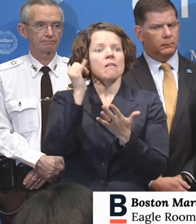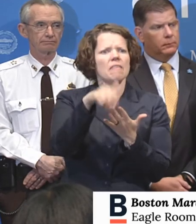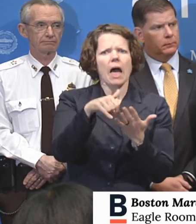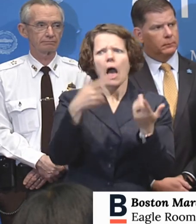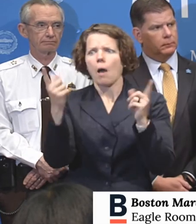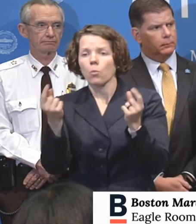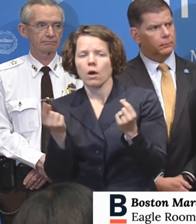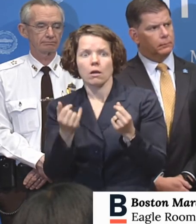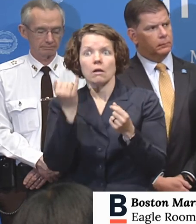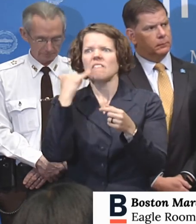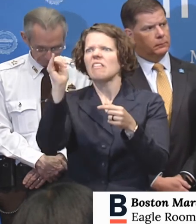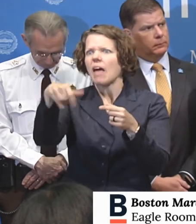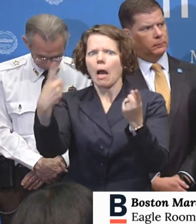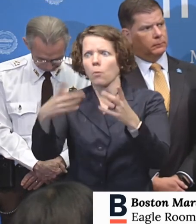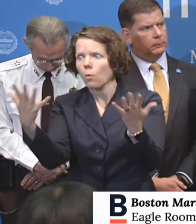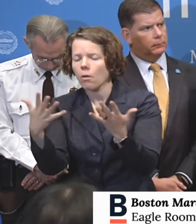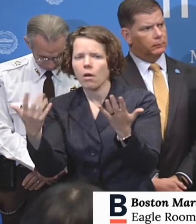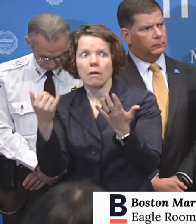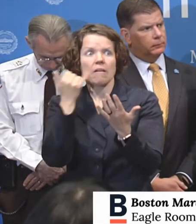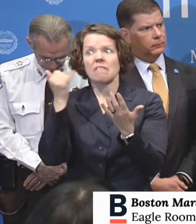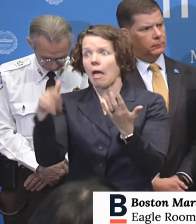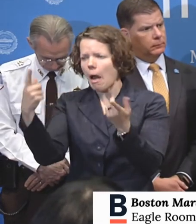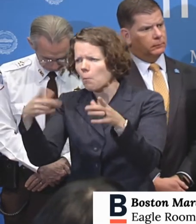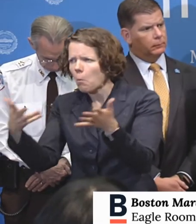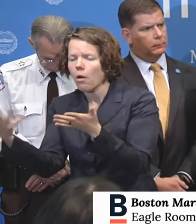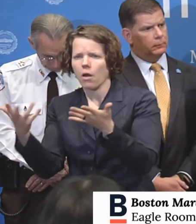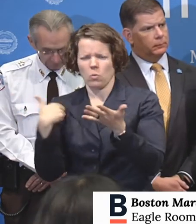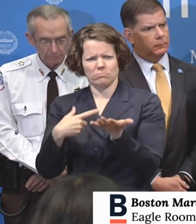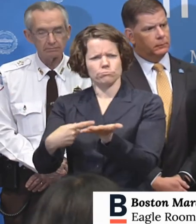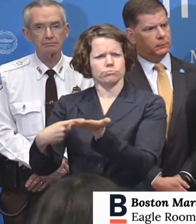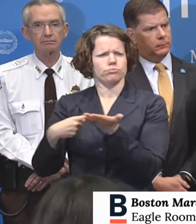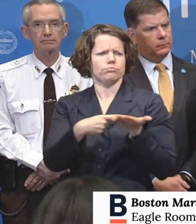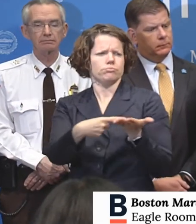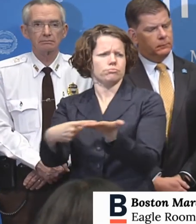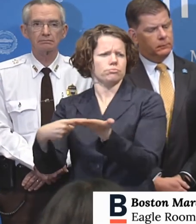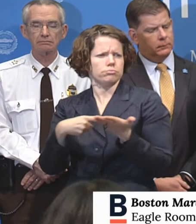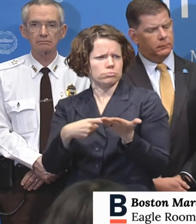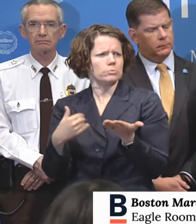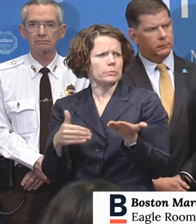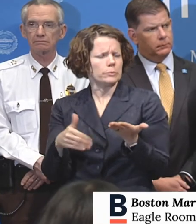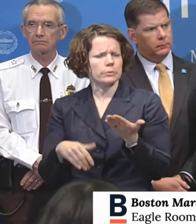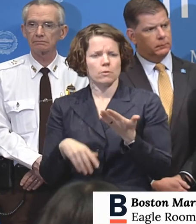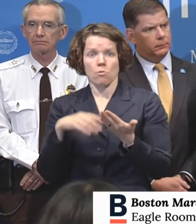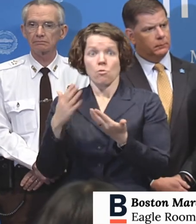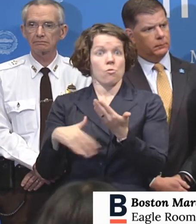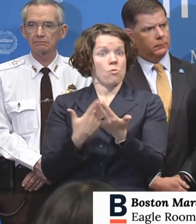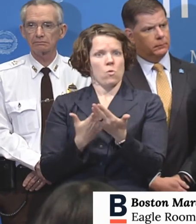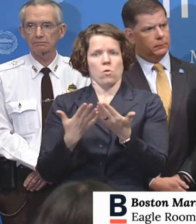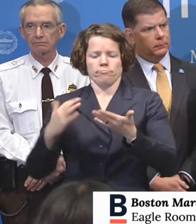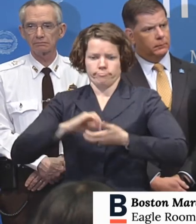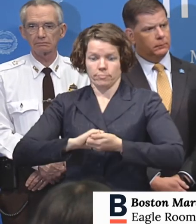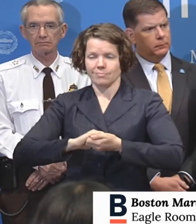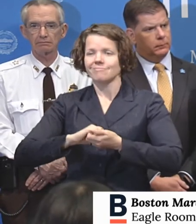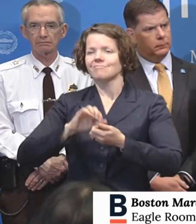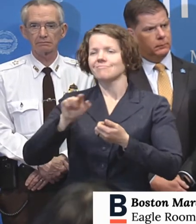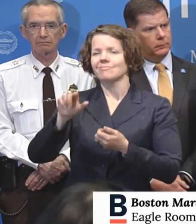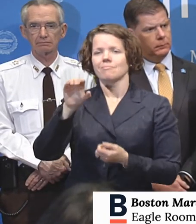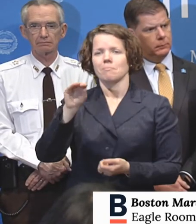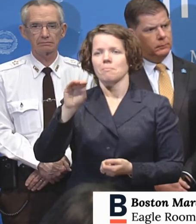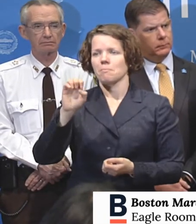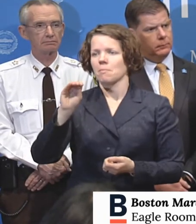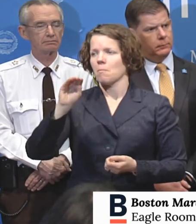federal agencies coordinated through the Massachusetts Emergency Management Agency. And we examine